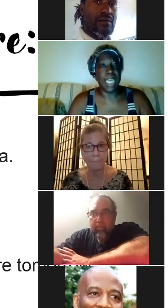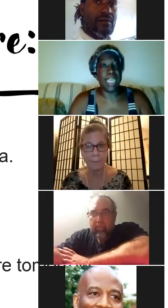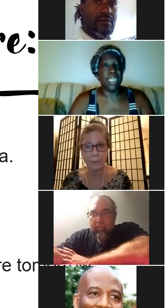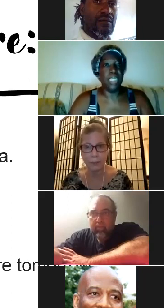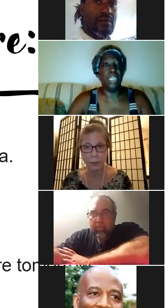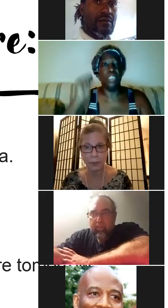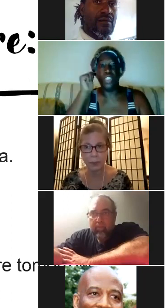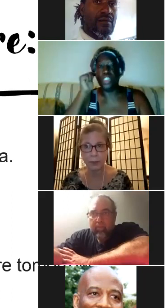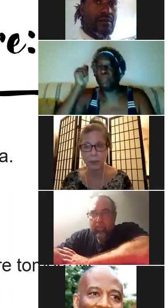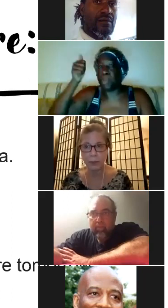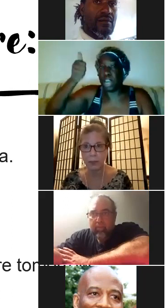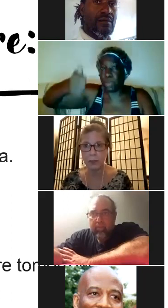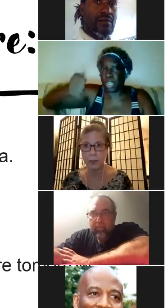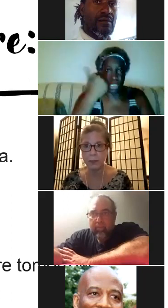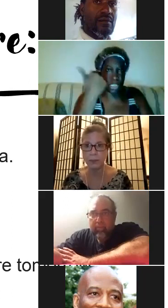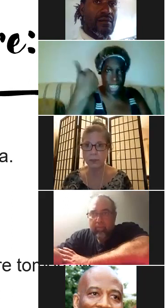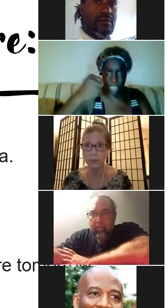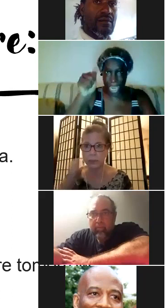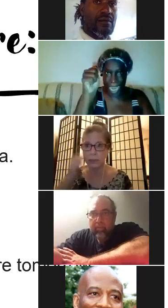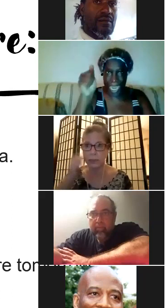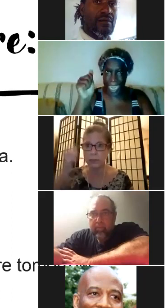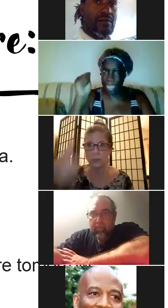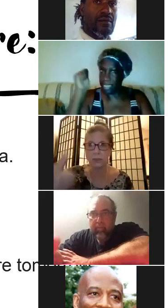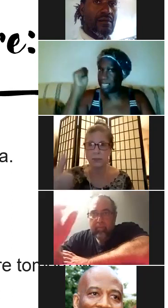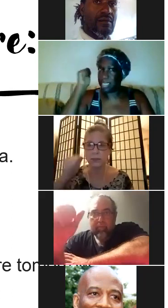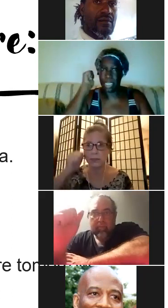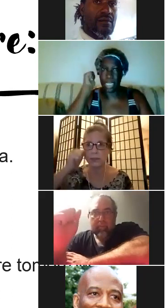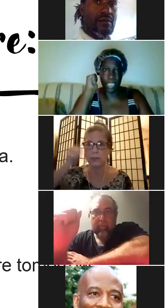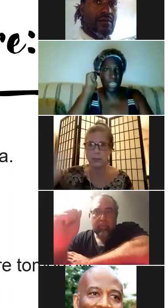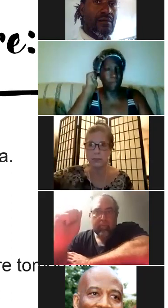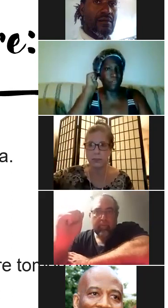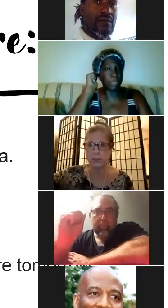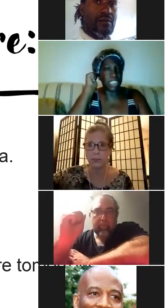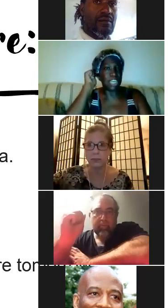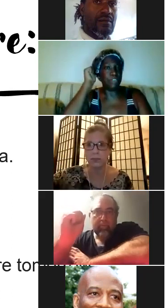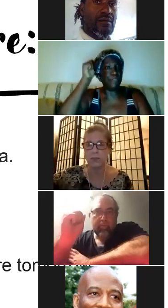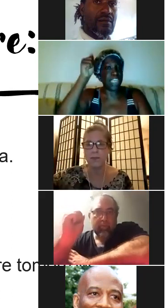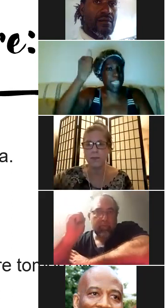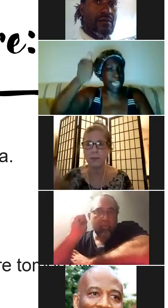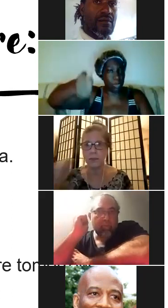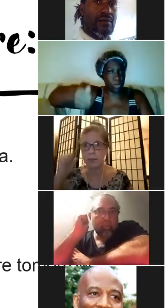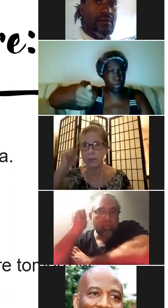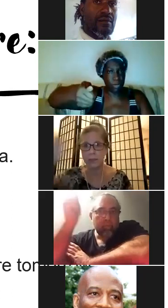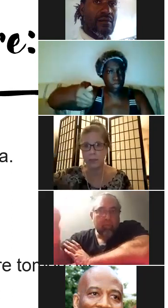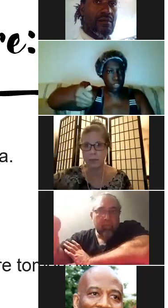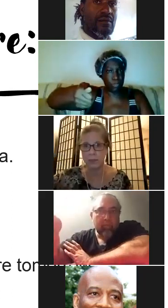be signed tomorrow. You just take your A hand and you come from the side of your face